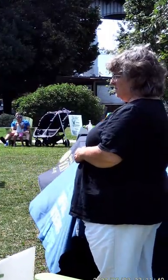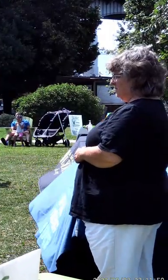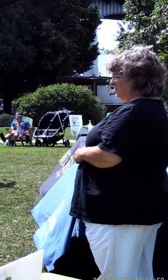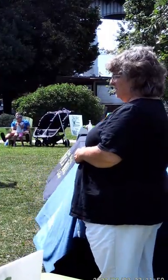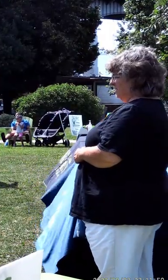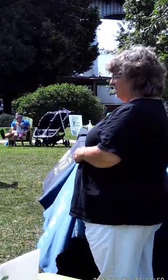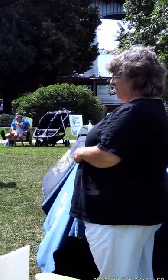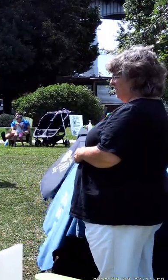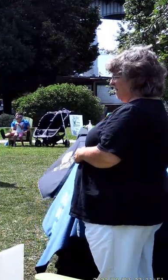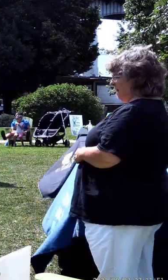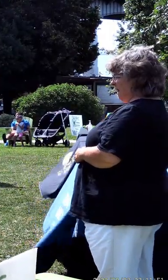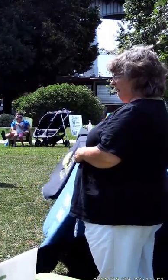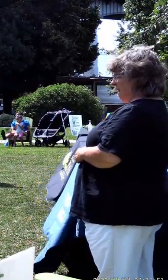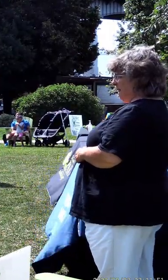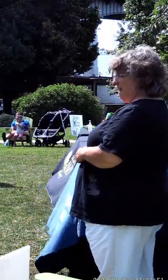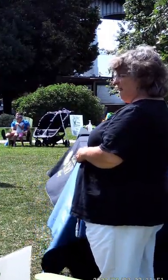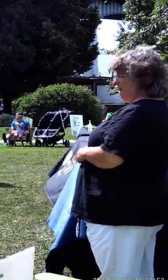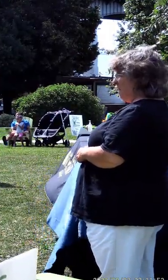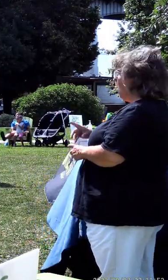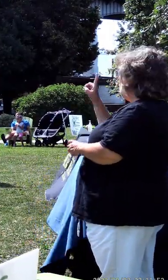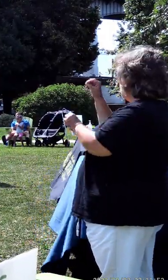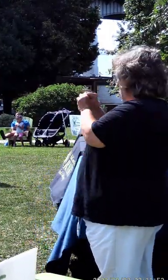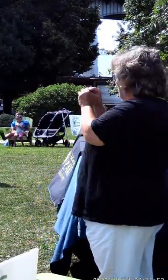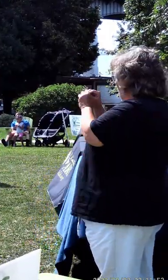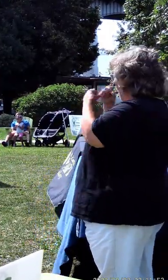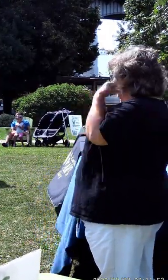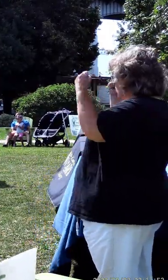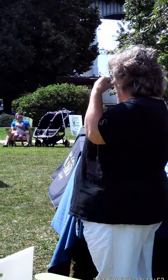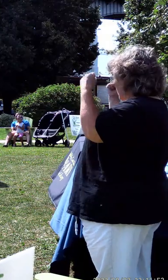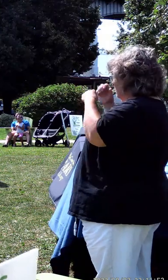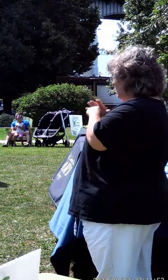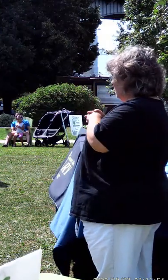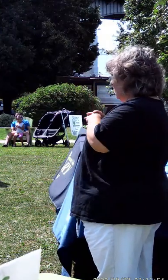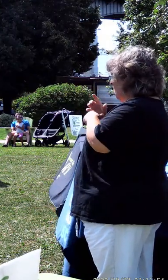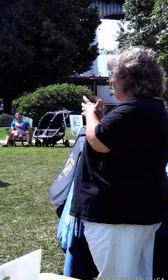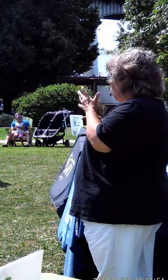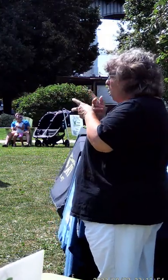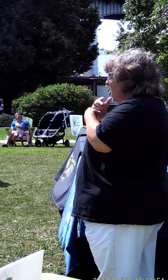Okay, let's do one more. What should we be?